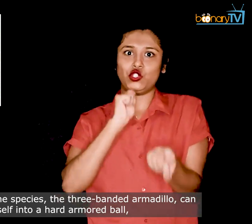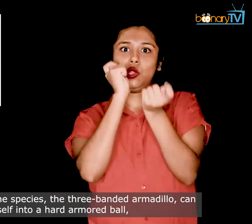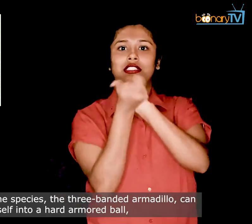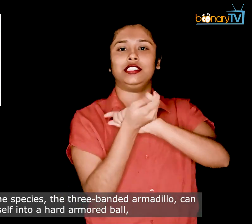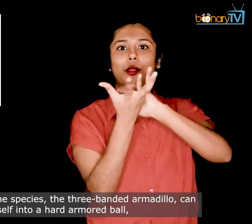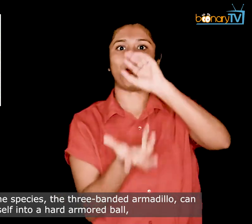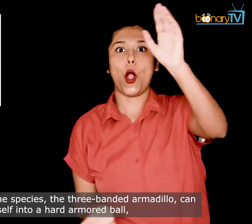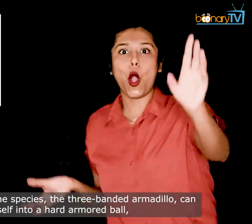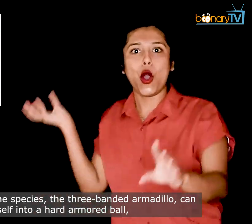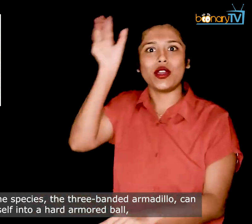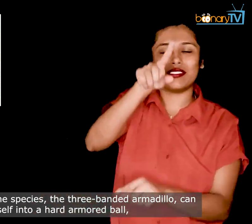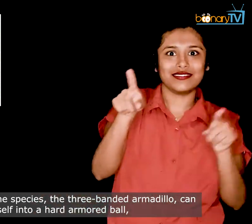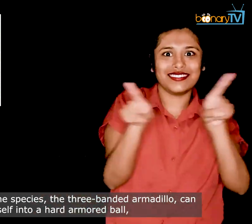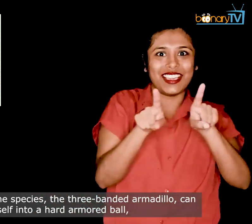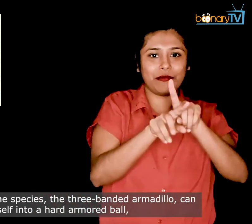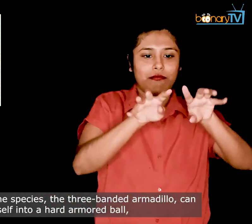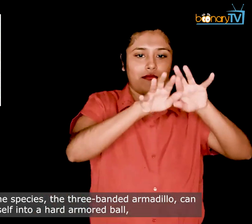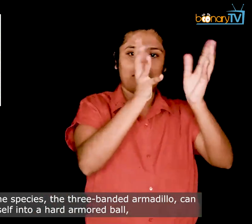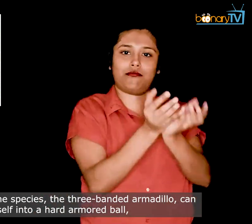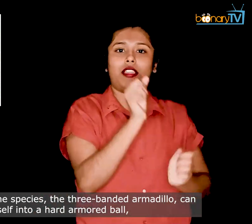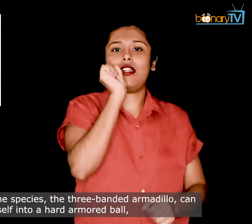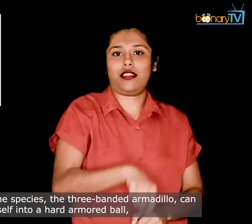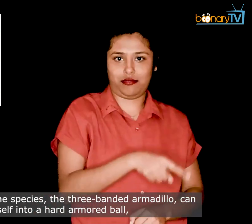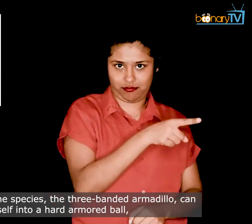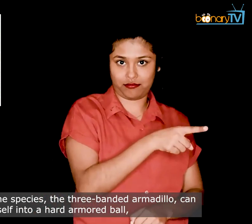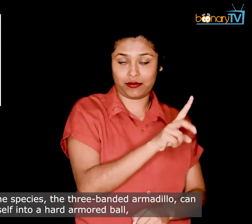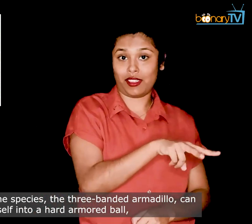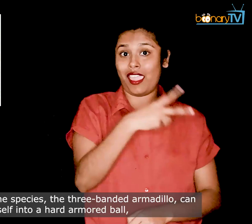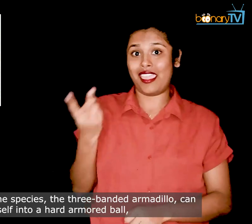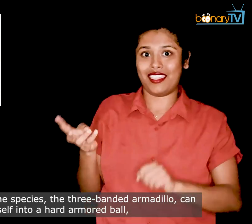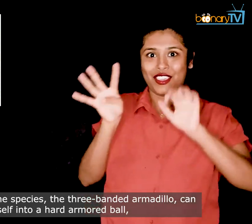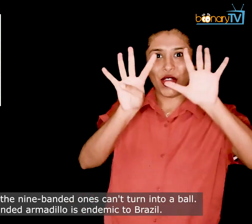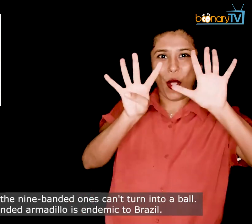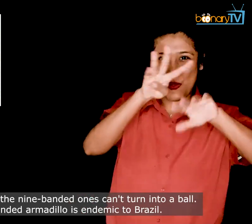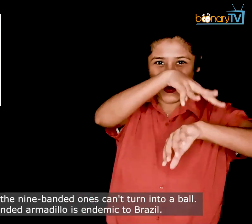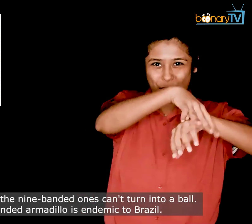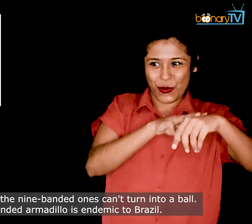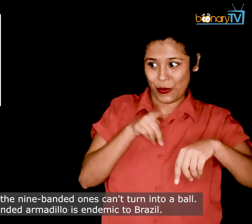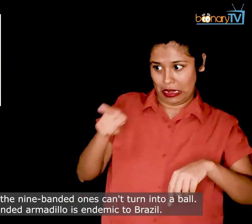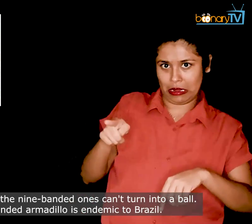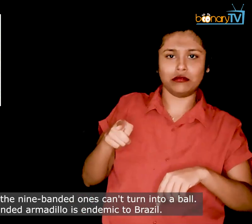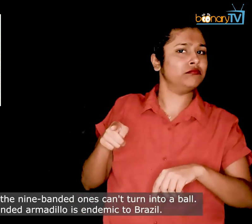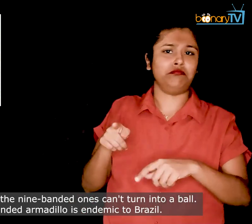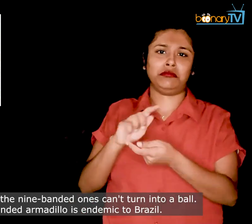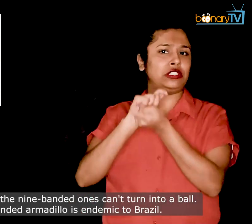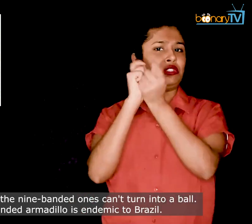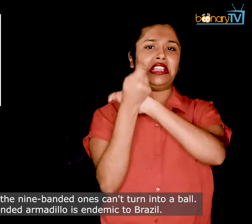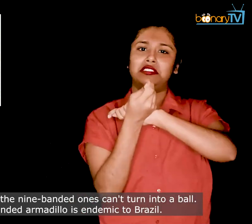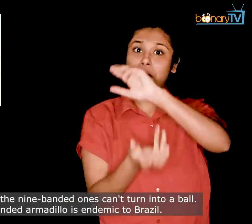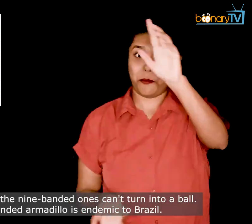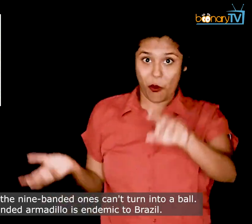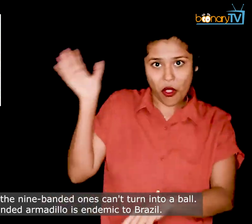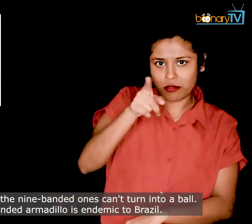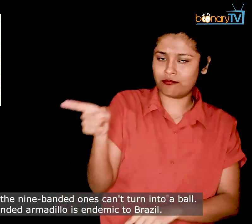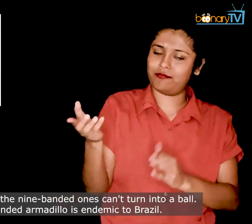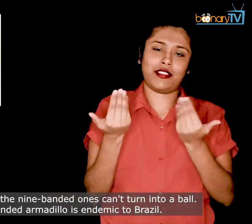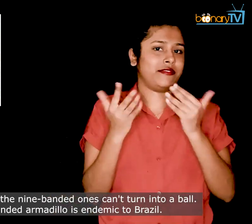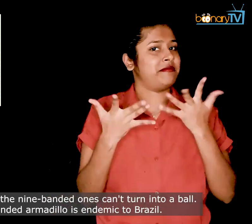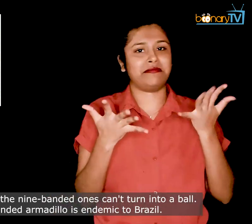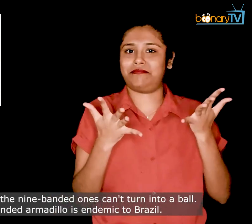can roll itself into a hard armored ball. While the others, like the nine-banded ones, can't turn into a ball.